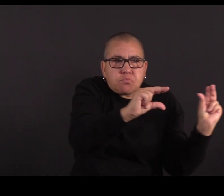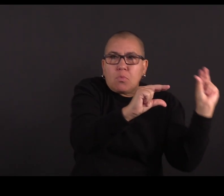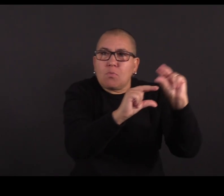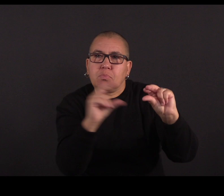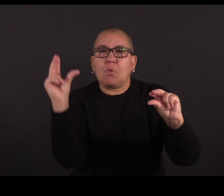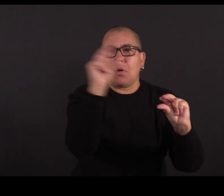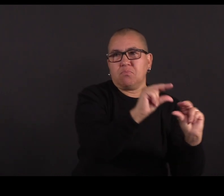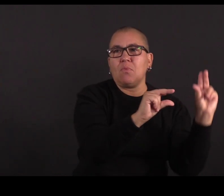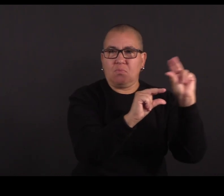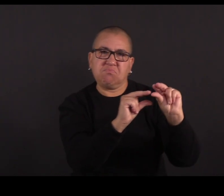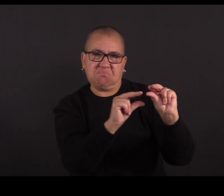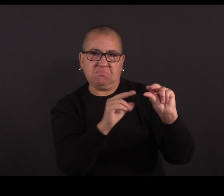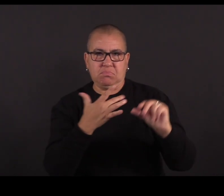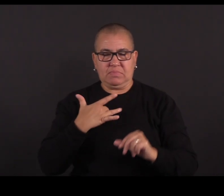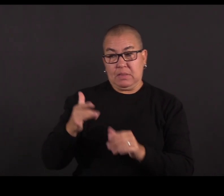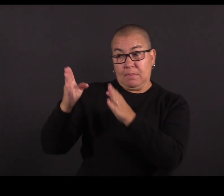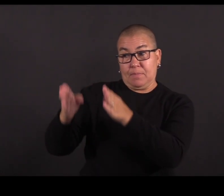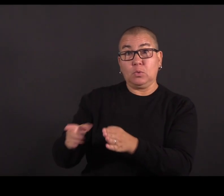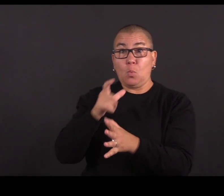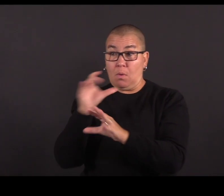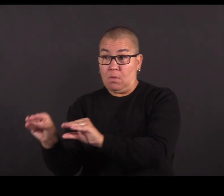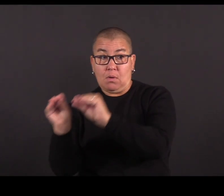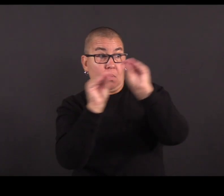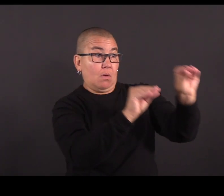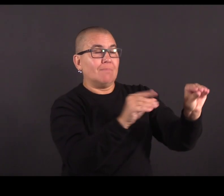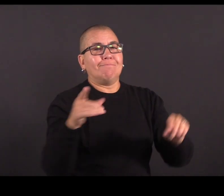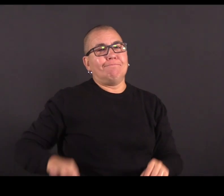around 30%.